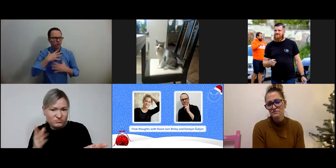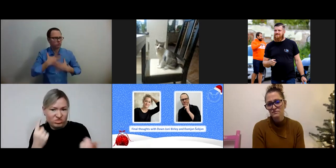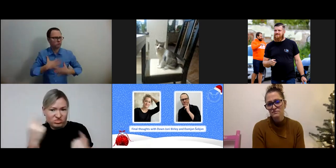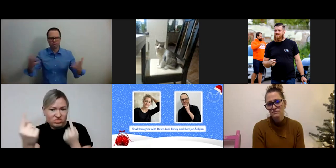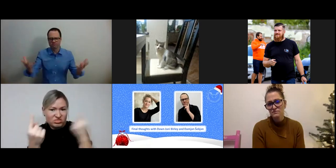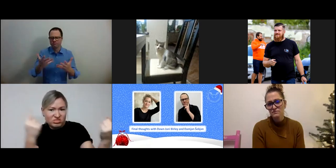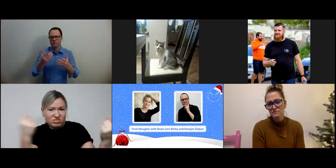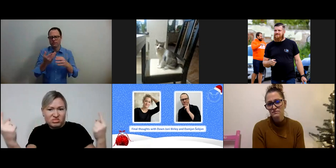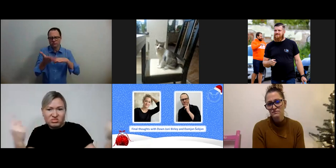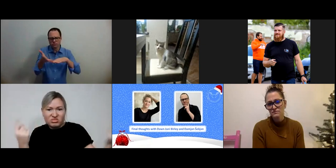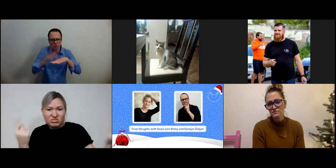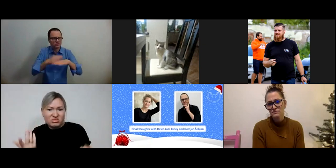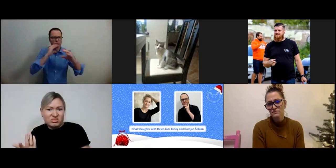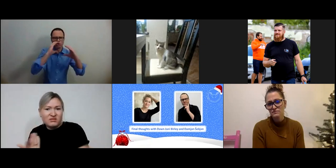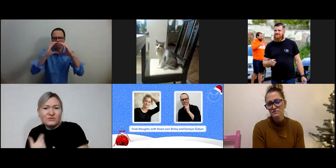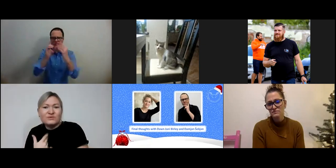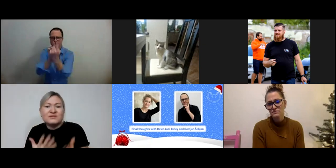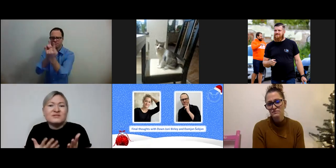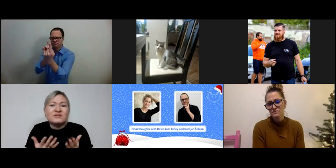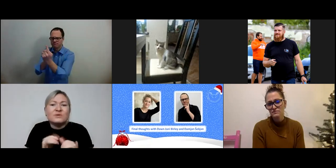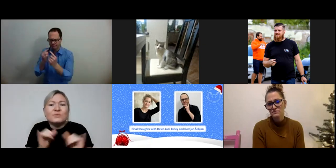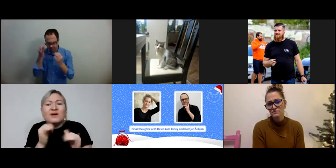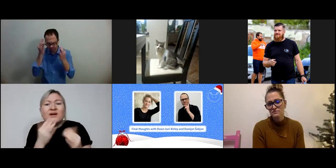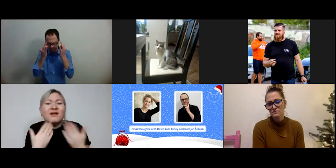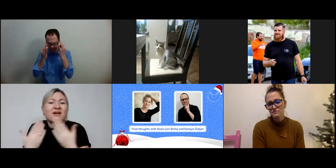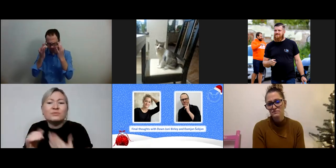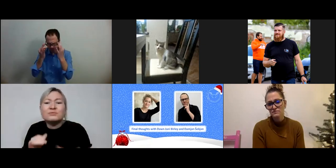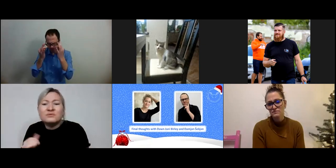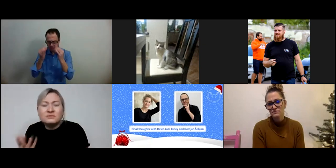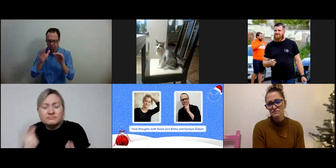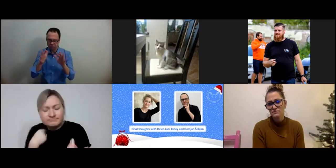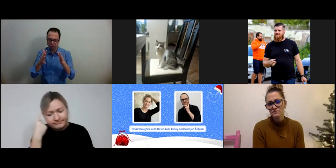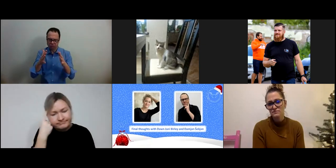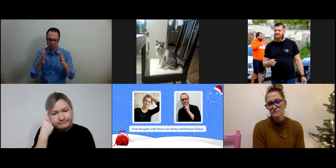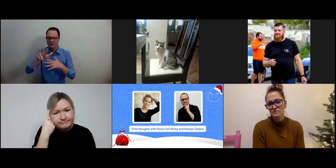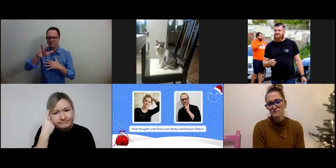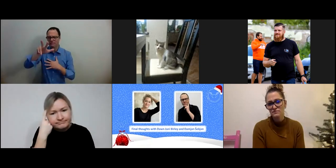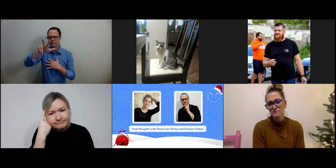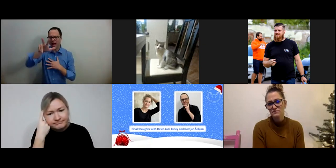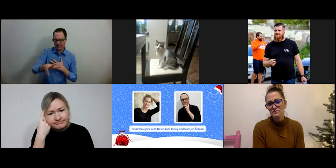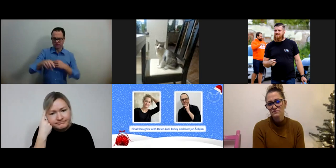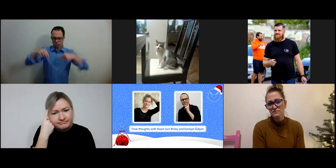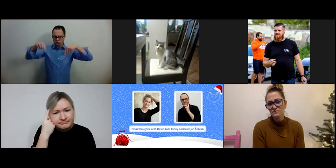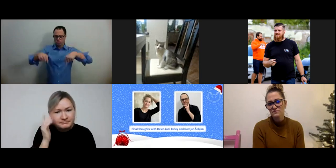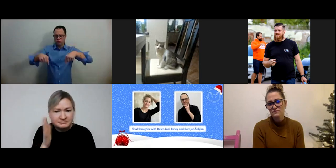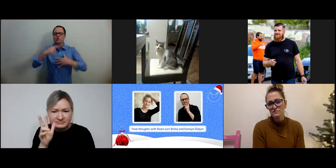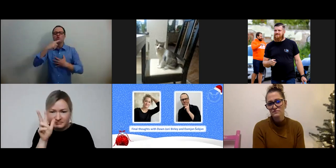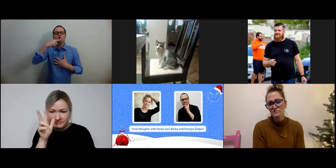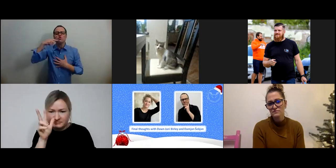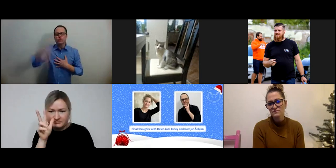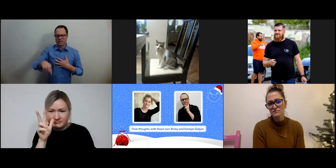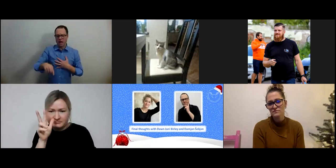home, and so many deaf people were isolated with great needs